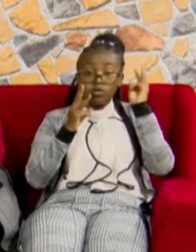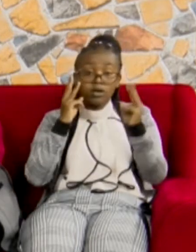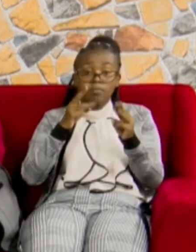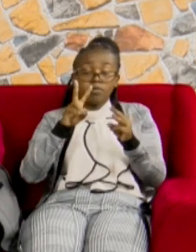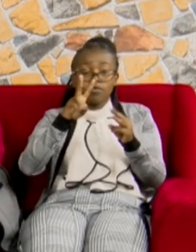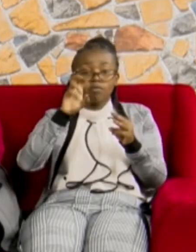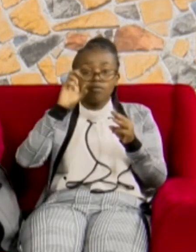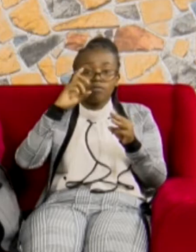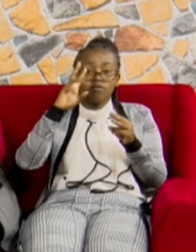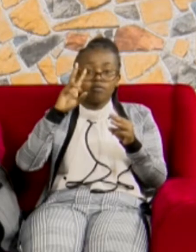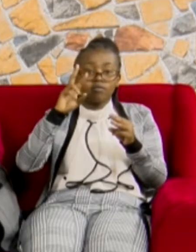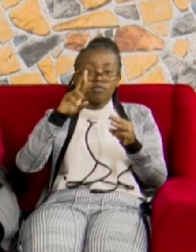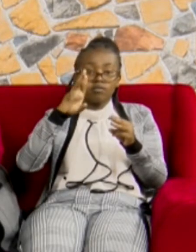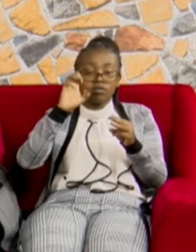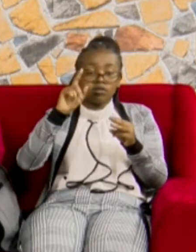Rett syndrome. Rett